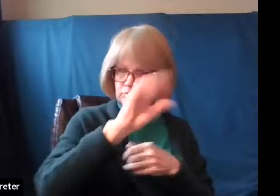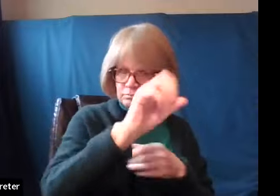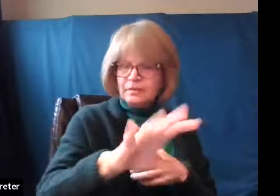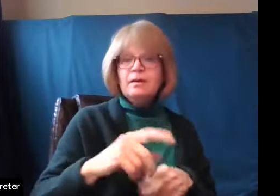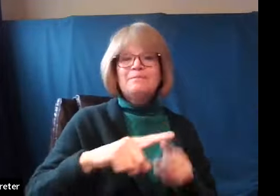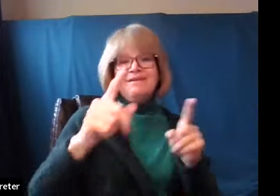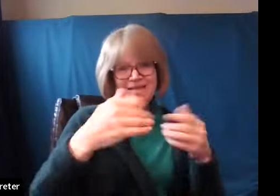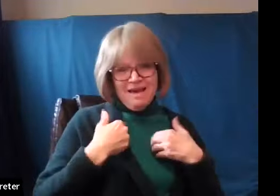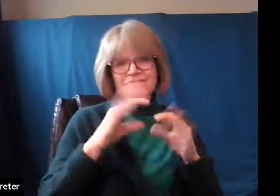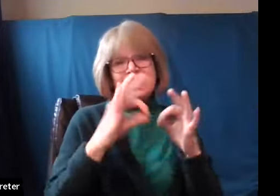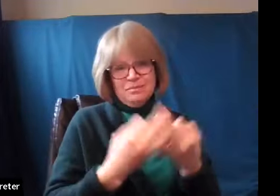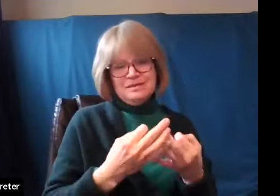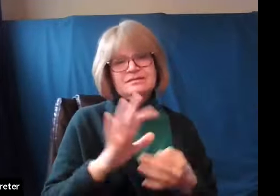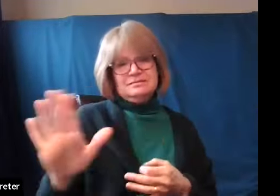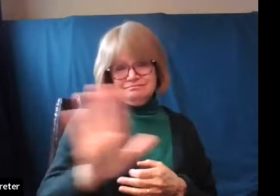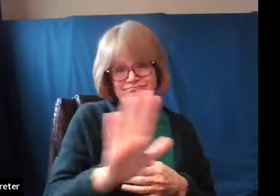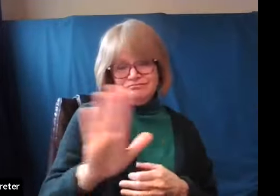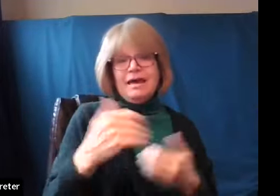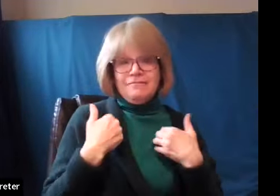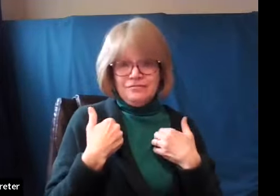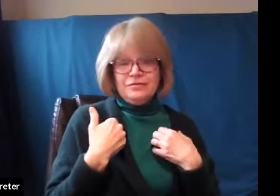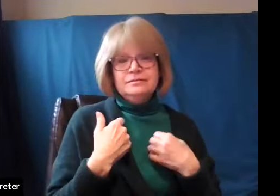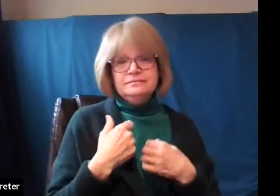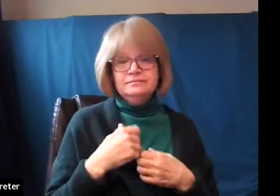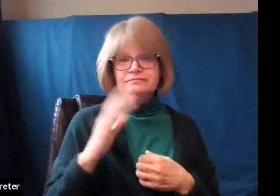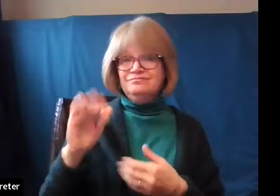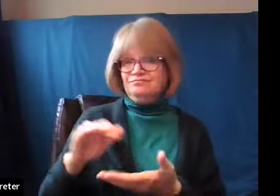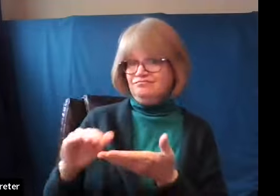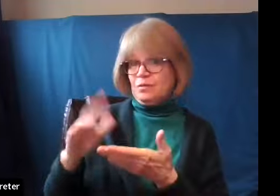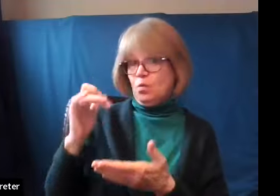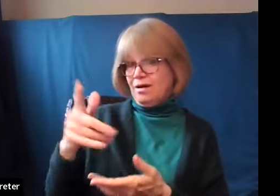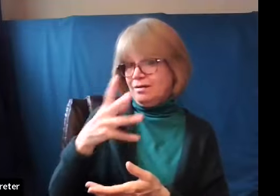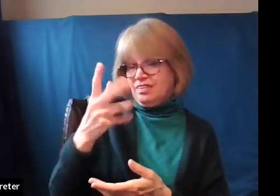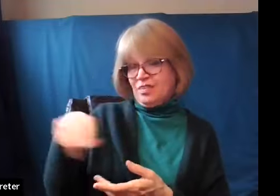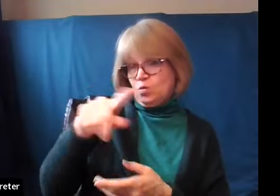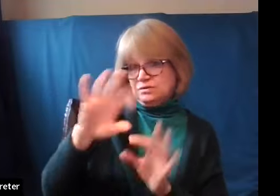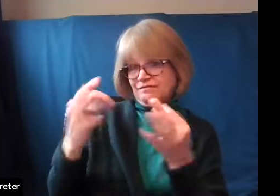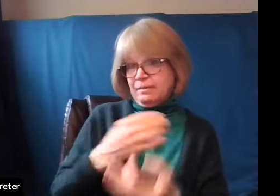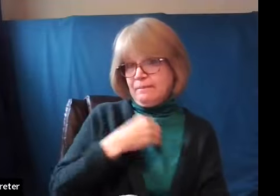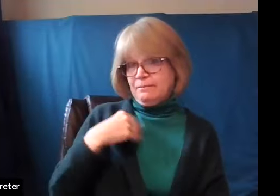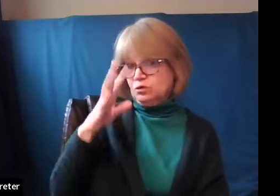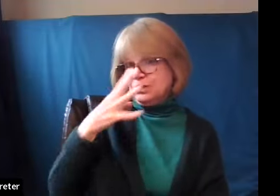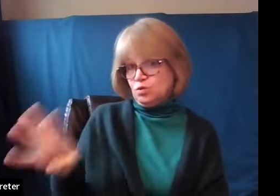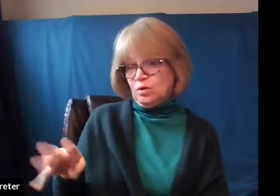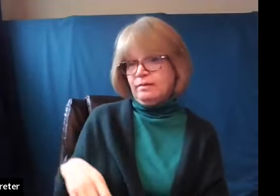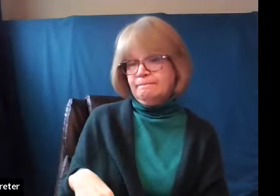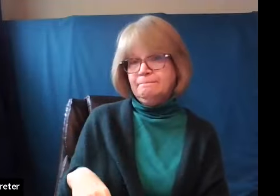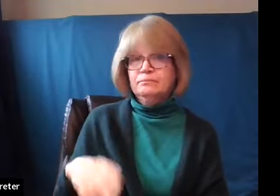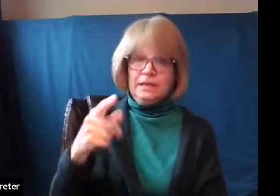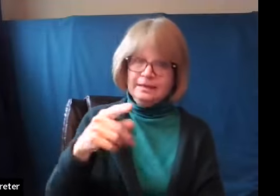of their own too," he explained, excusing why they ignored him, just like he did for his sibling and